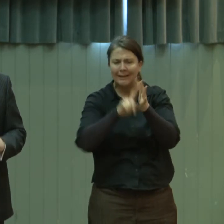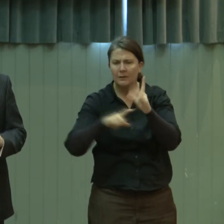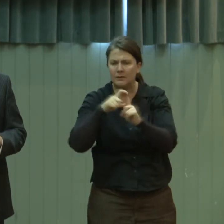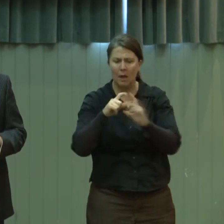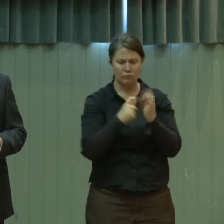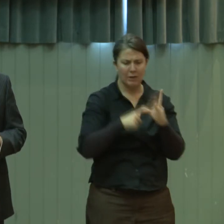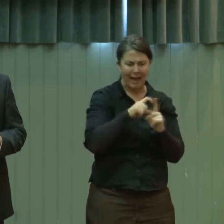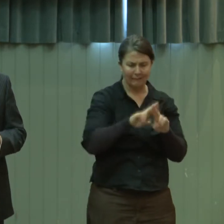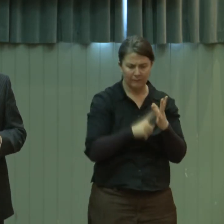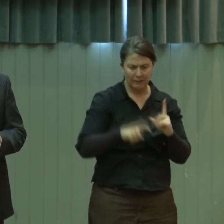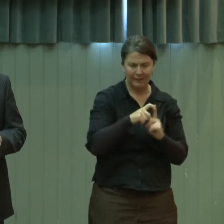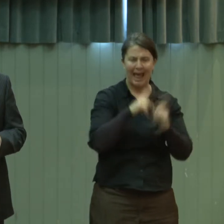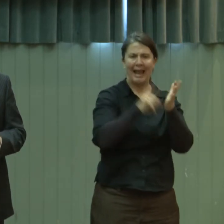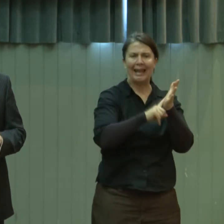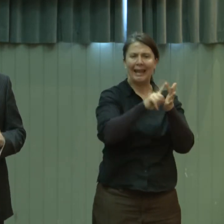Leeds,